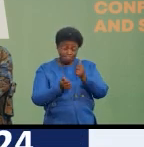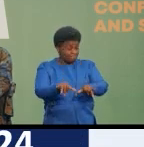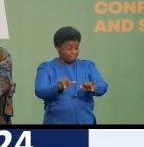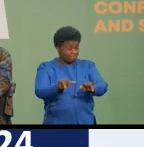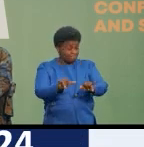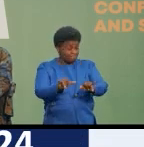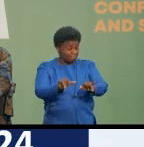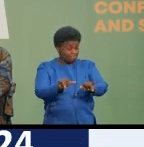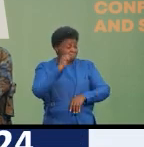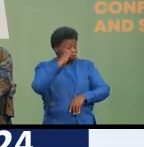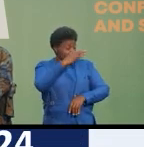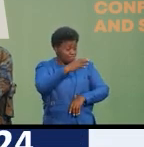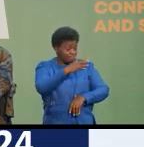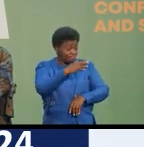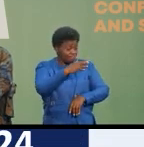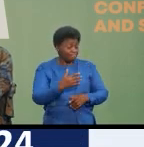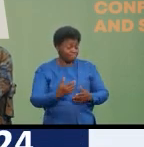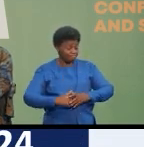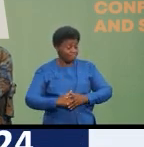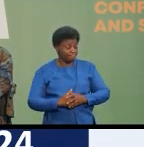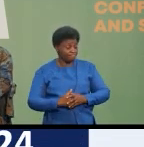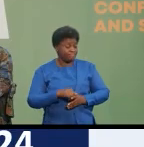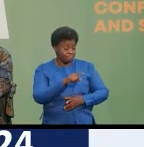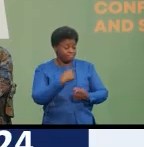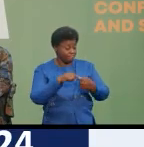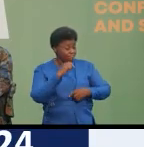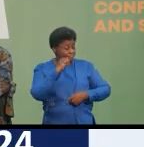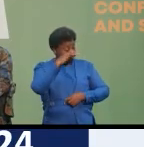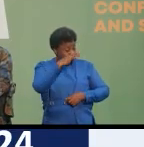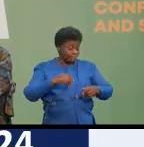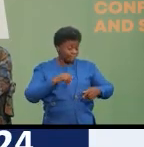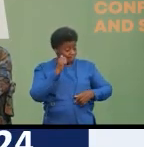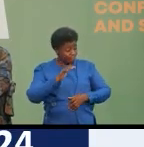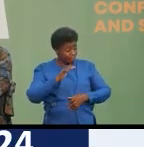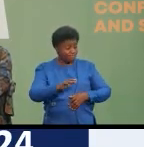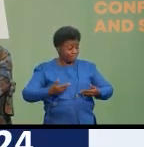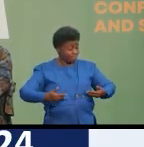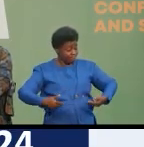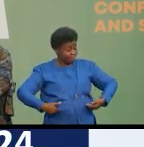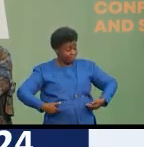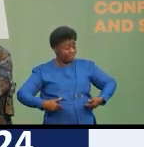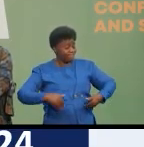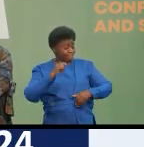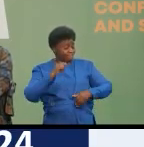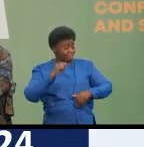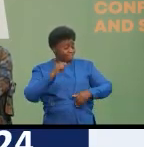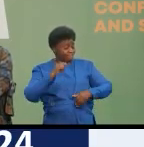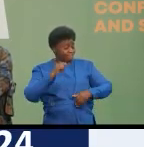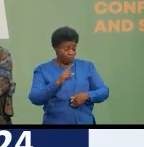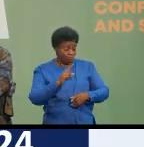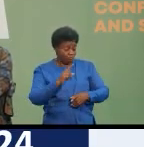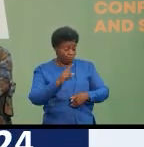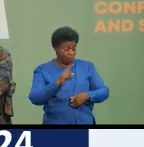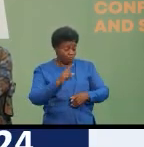on women, and Aduve talked about women, girls, adolescents. In 2024, there were an